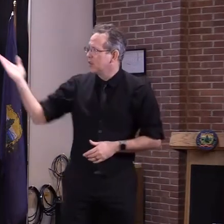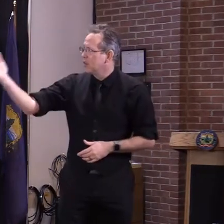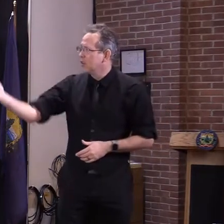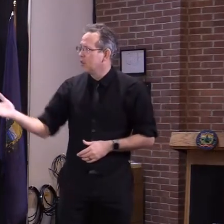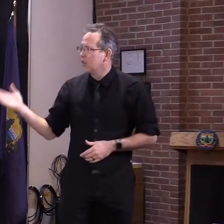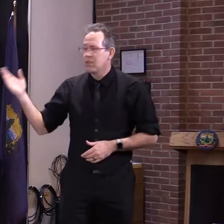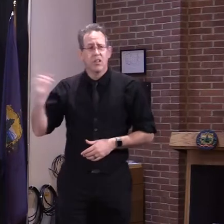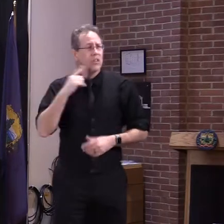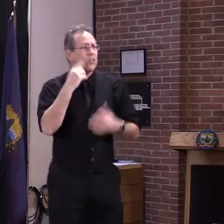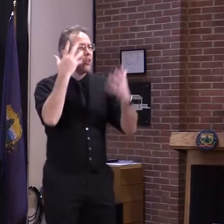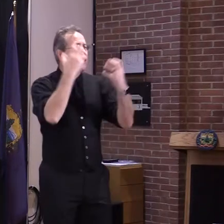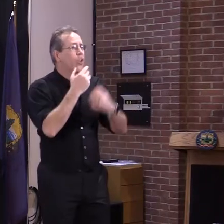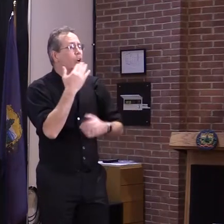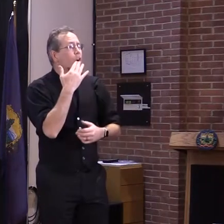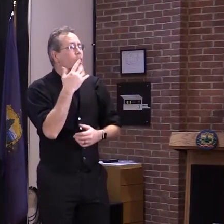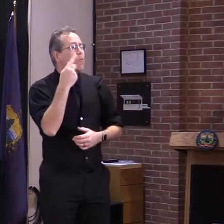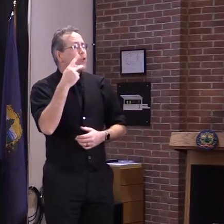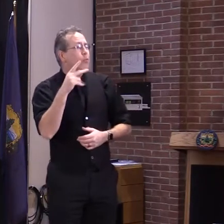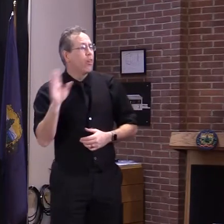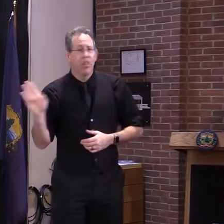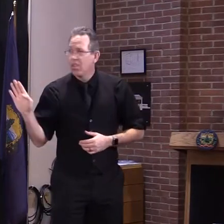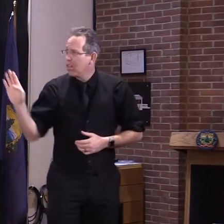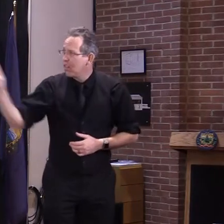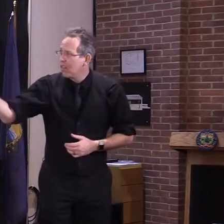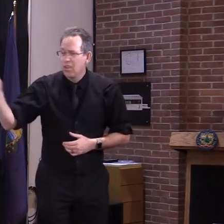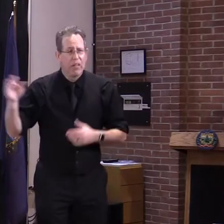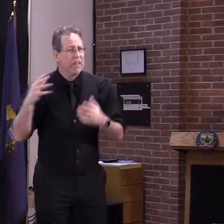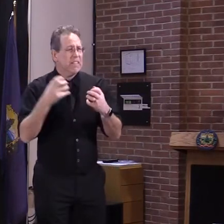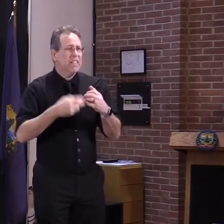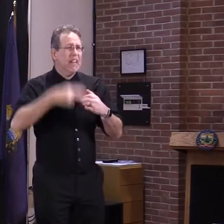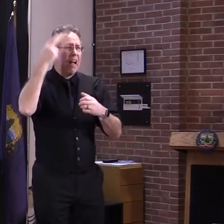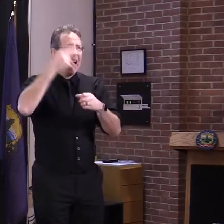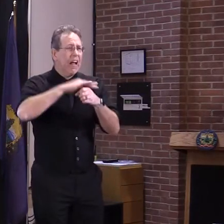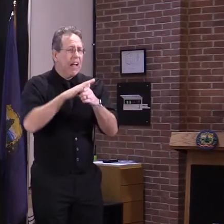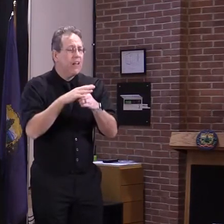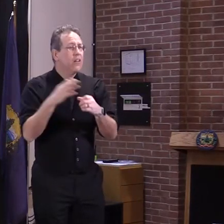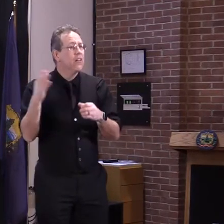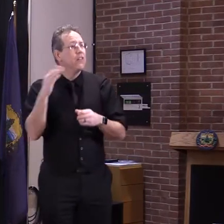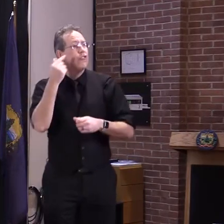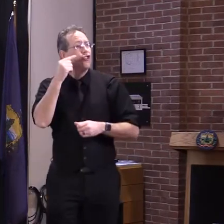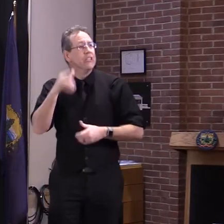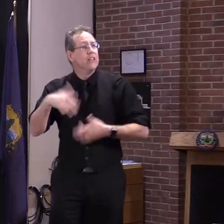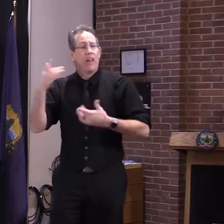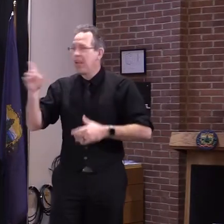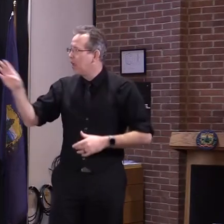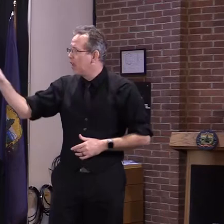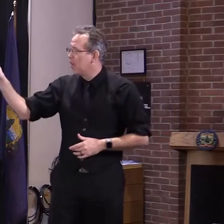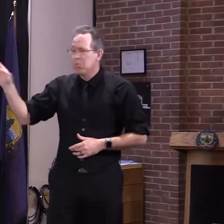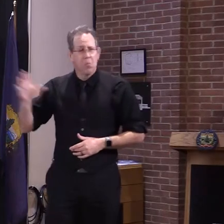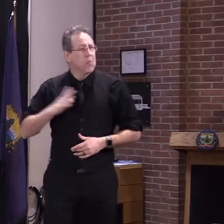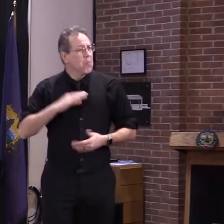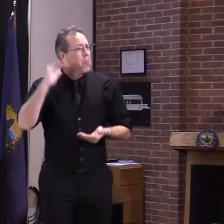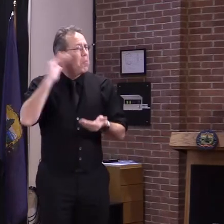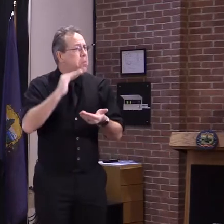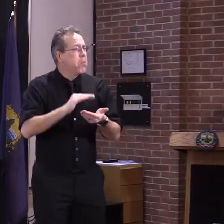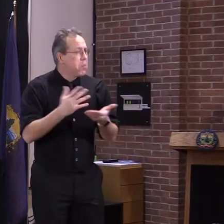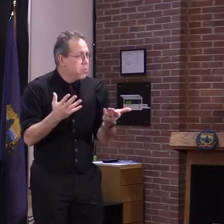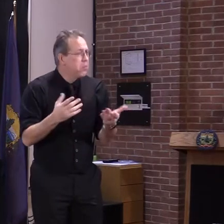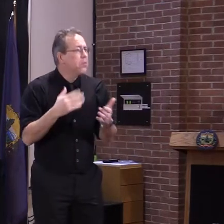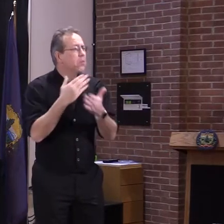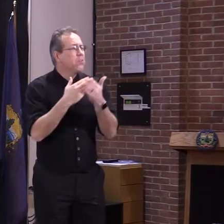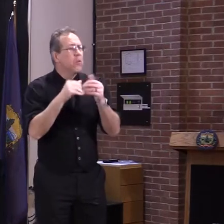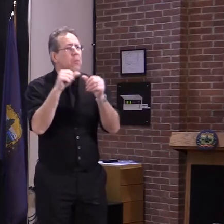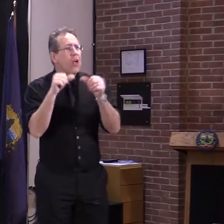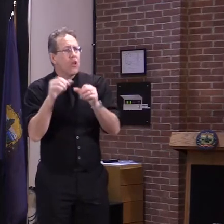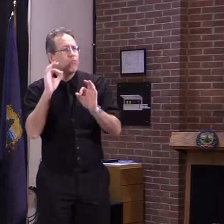seen here in Vermont and in New England over the last few weeks now pretty much expand most of the country, although there are some exceptions to that. But as a